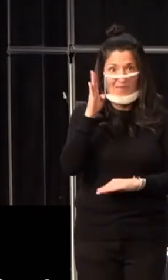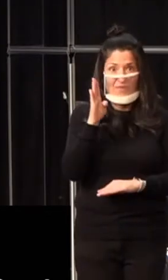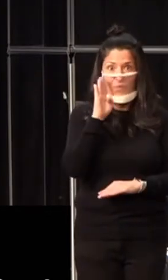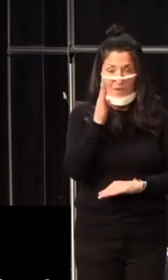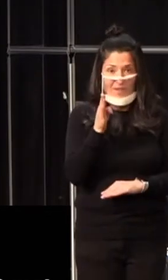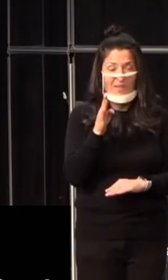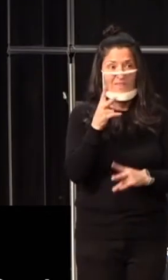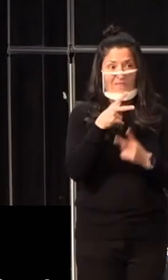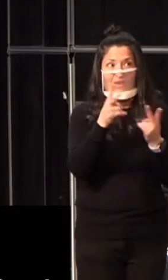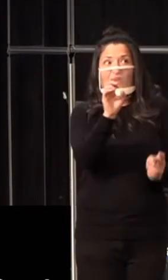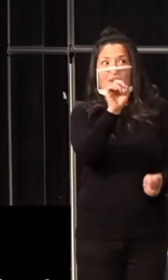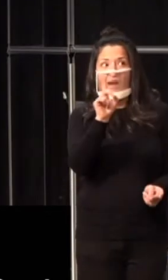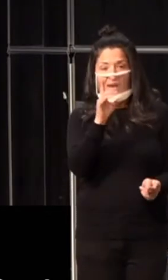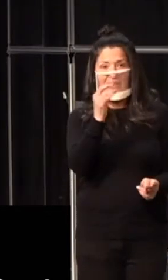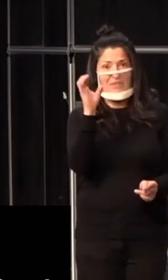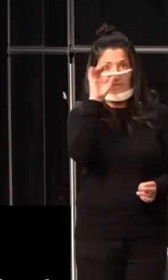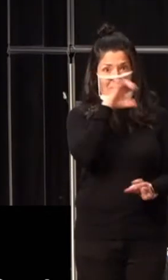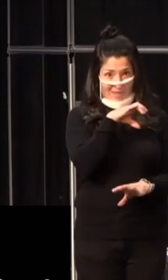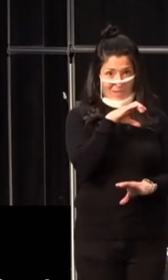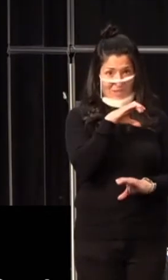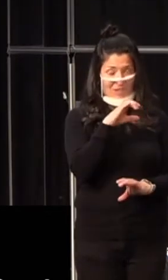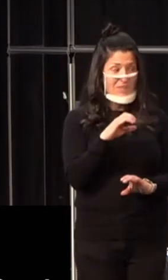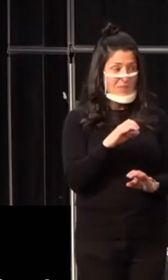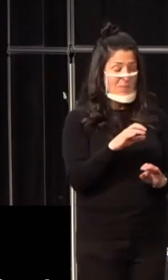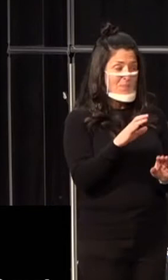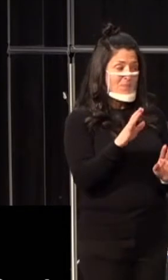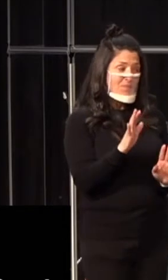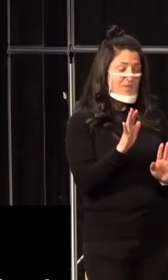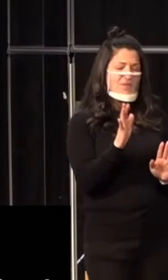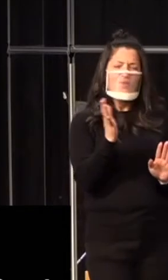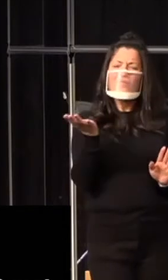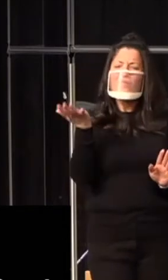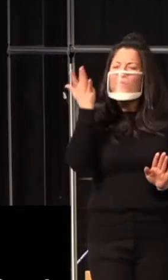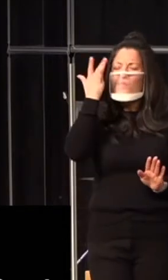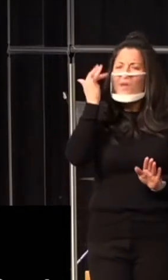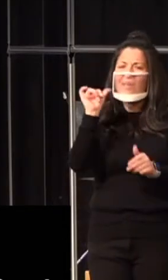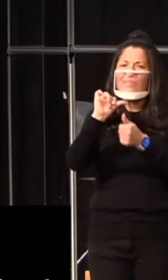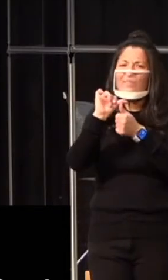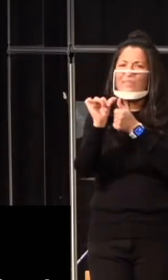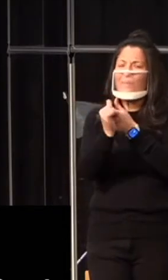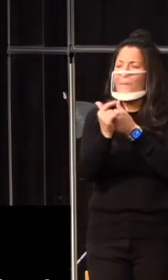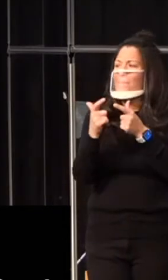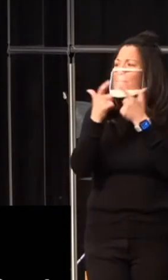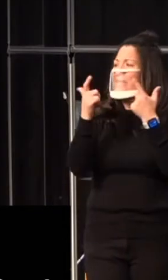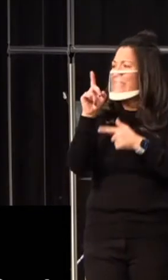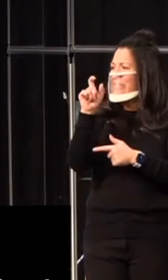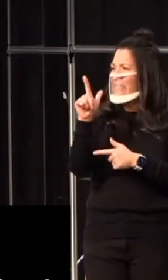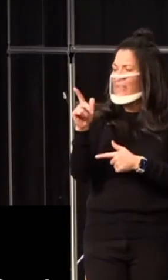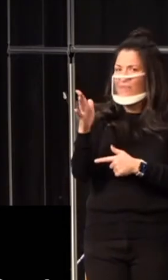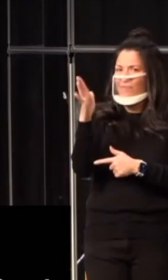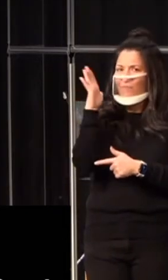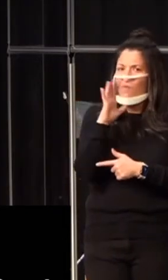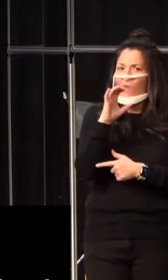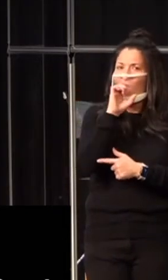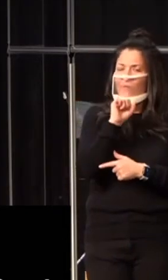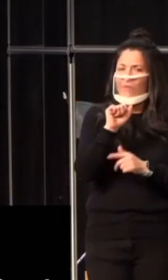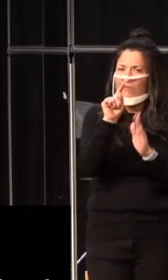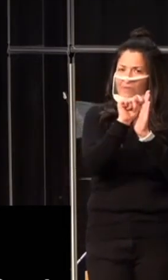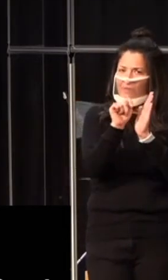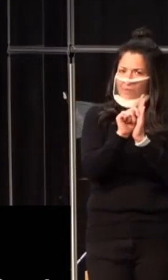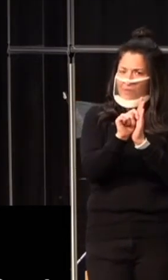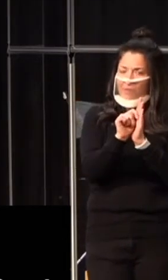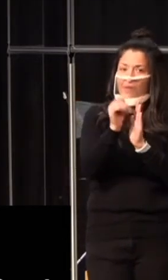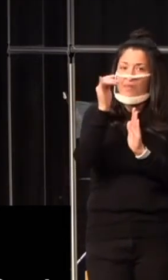very odd and strange. So why was circumcision such a big deal in the Old Testament? This was